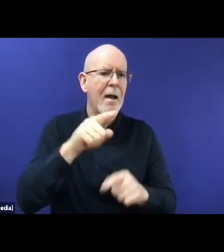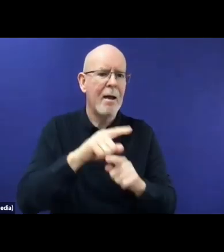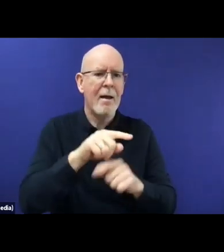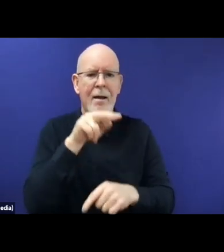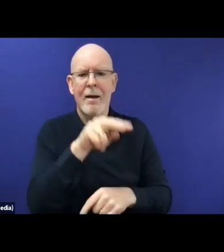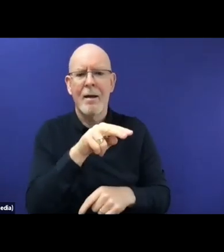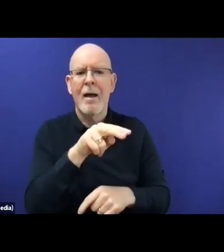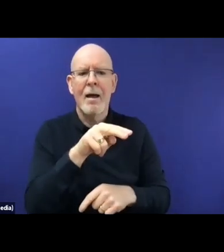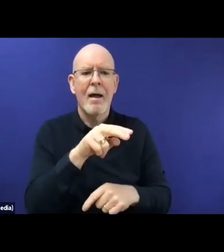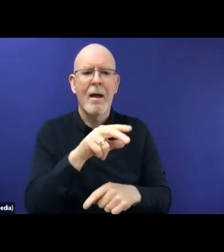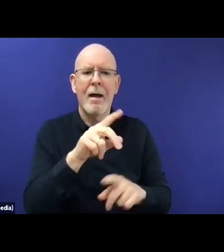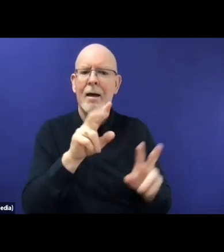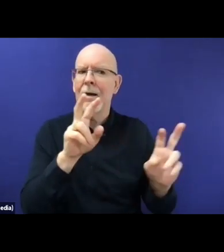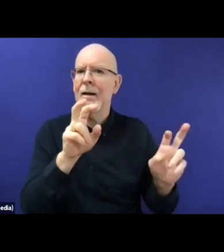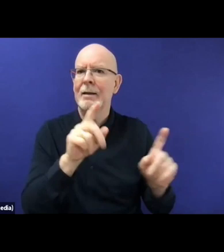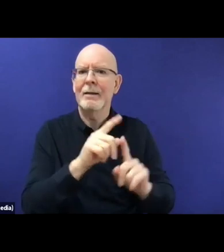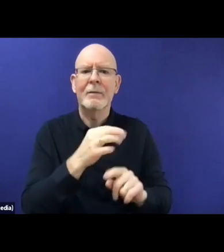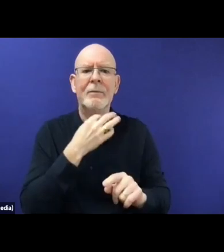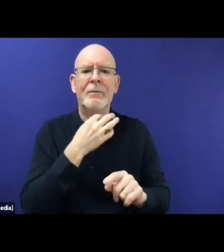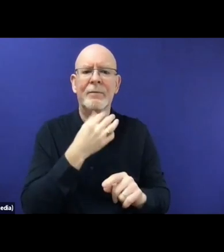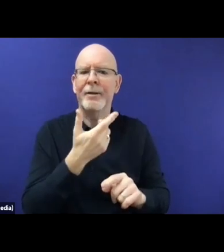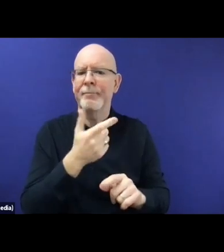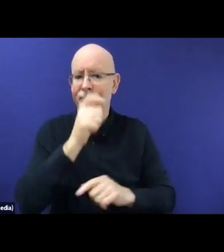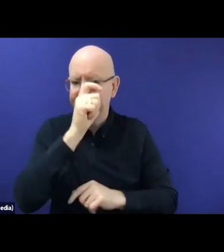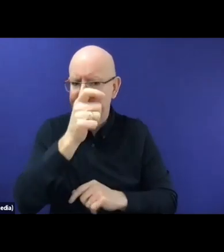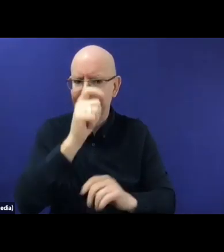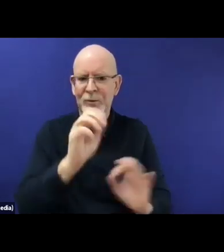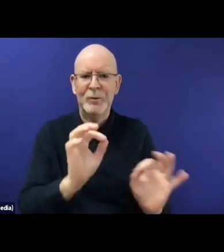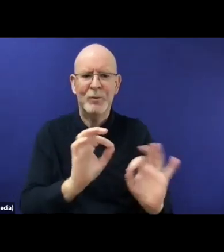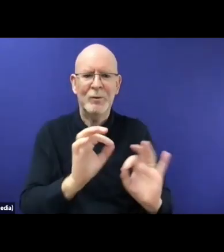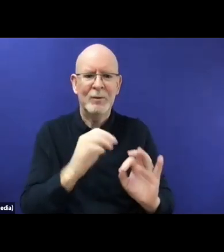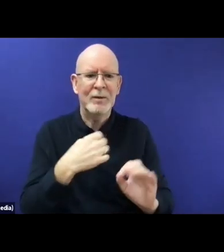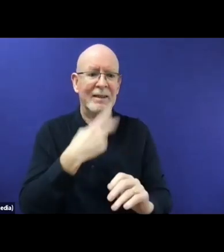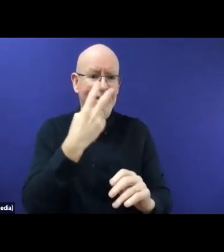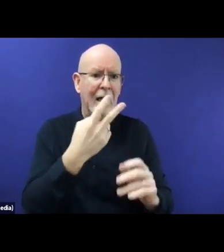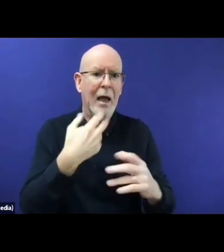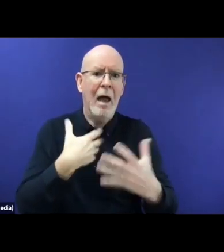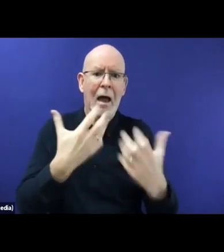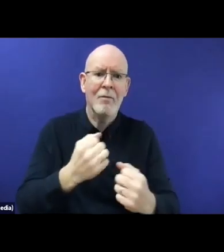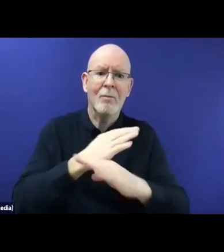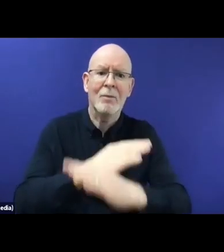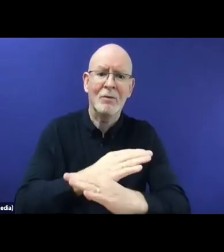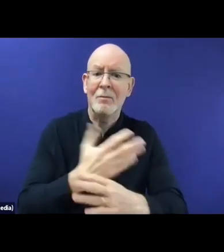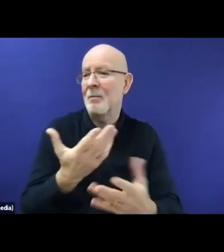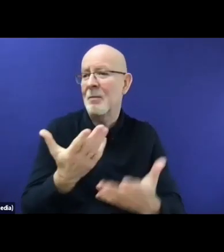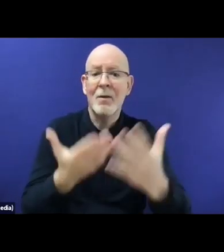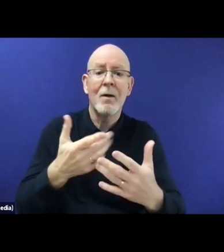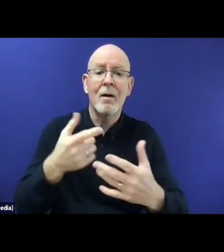that UNHCR should really limit itself to its core mandate of providing legal and diplomatic protection and stay out